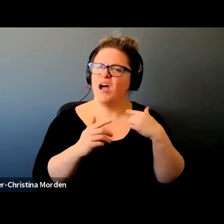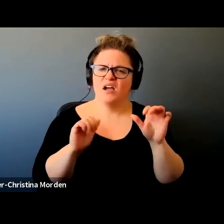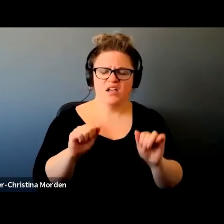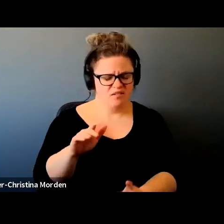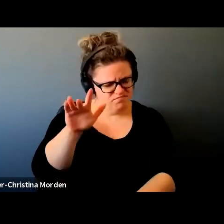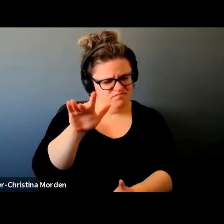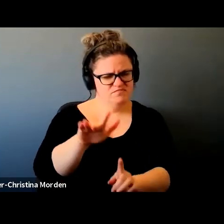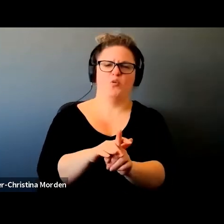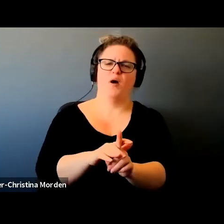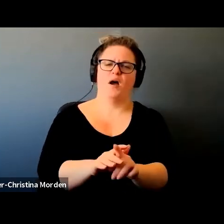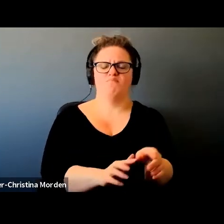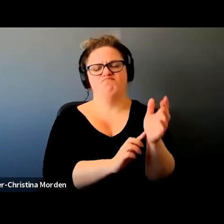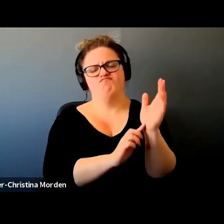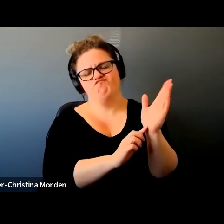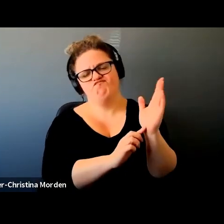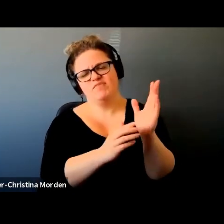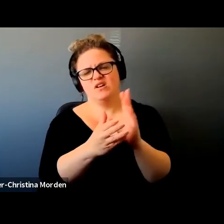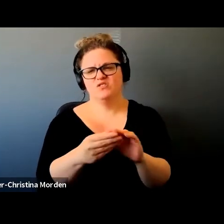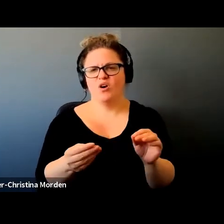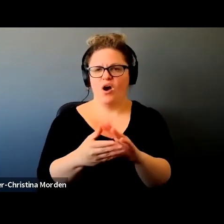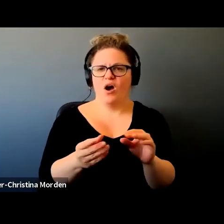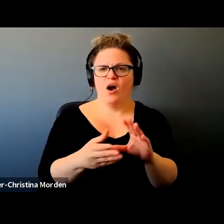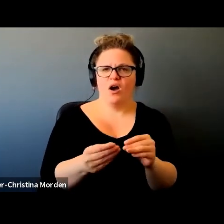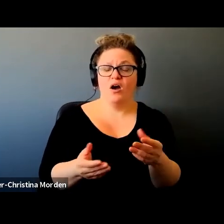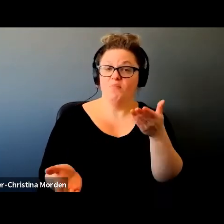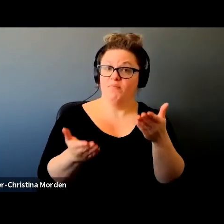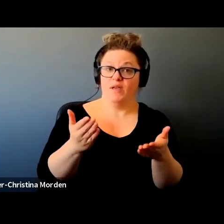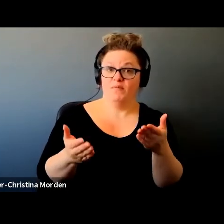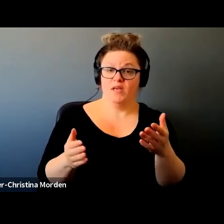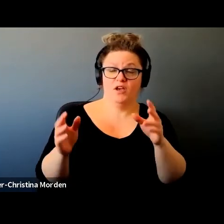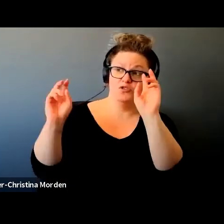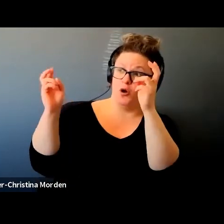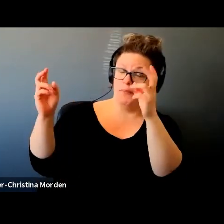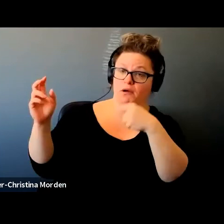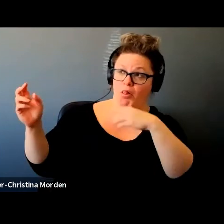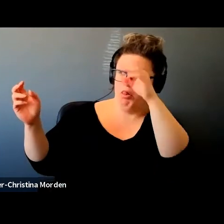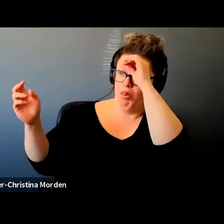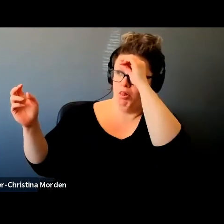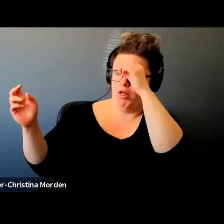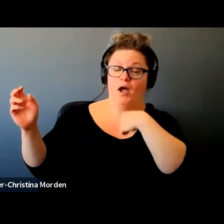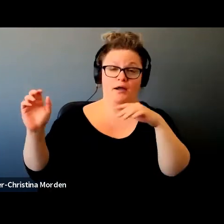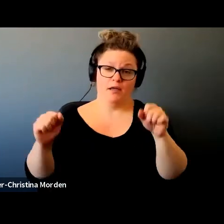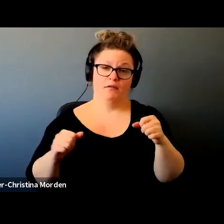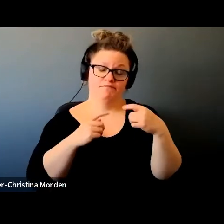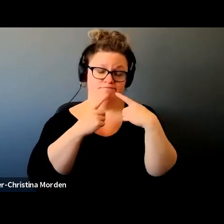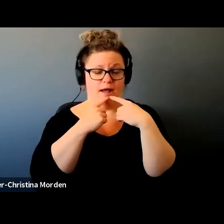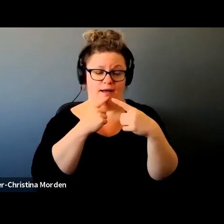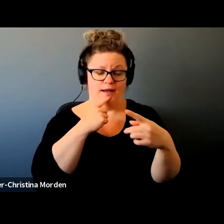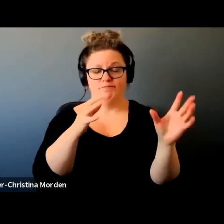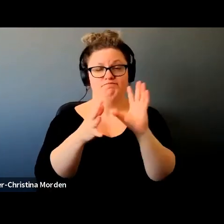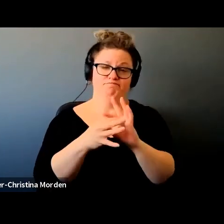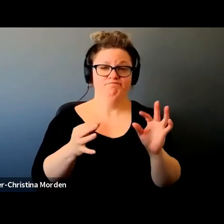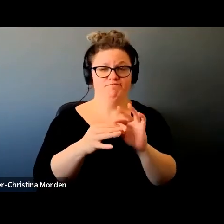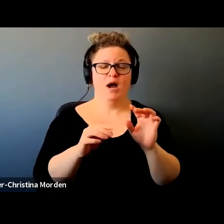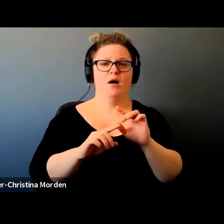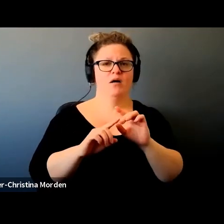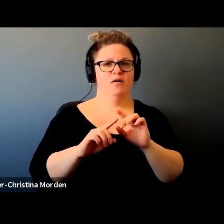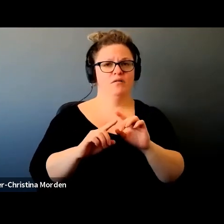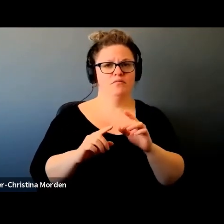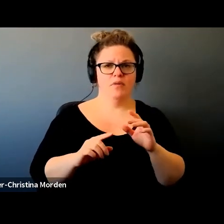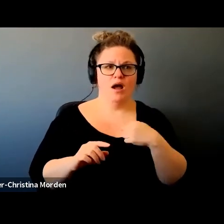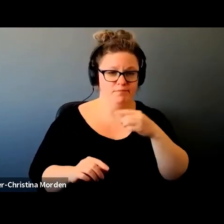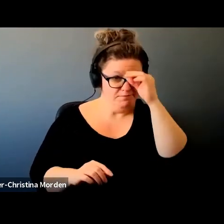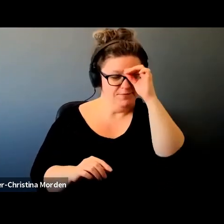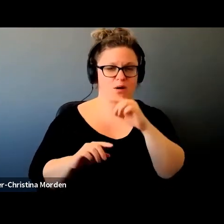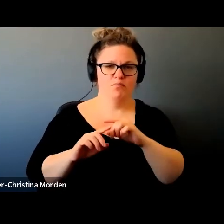and talk about things that I know nothing about, and say a bunch of terrible bullshit but I can say it with authority and